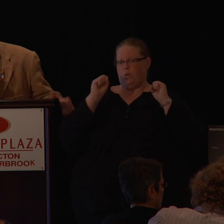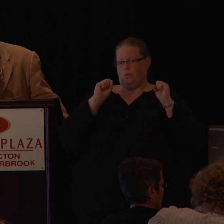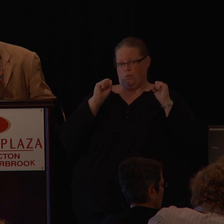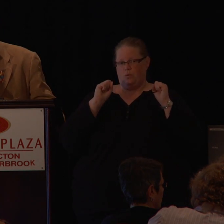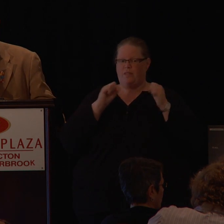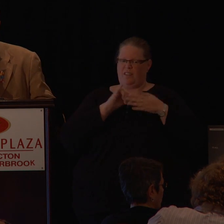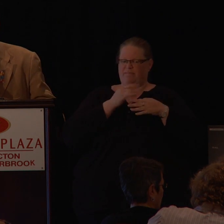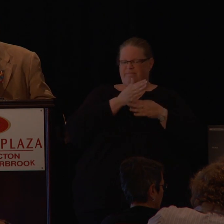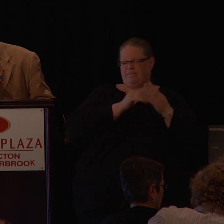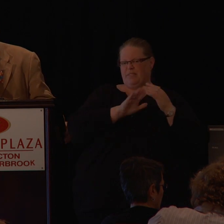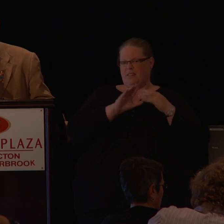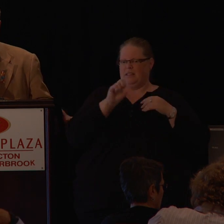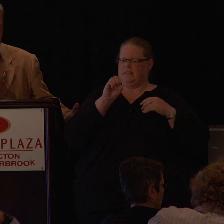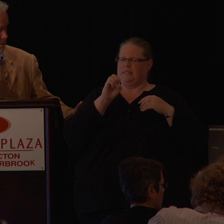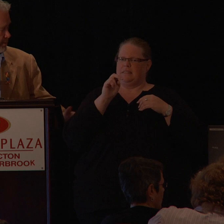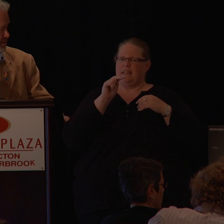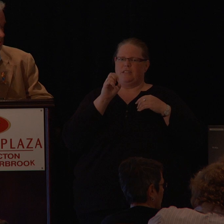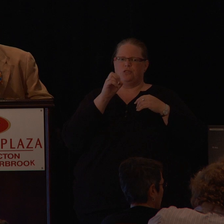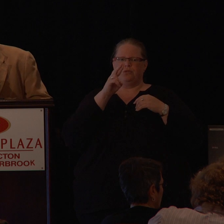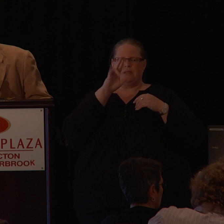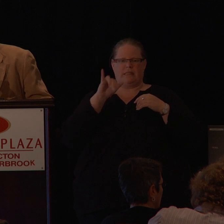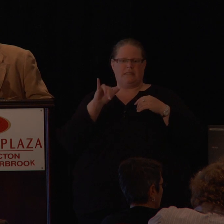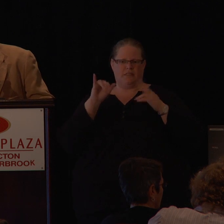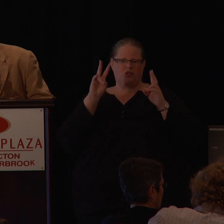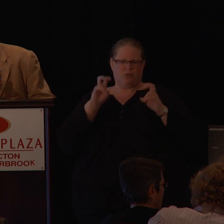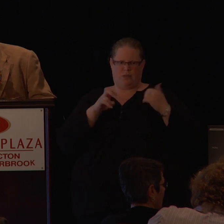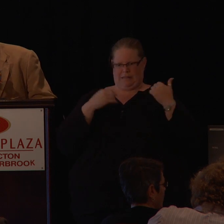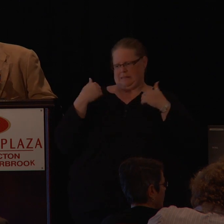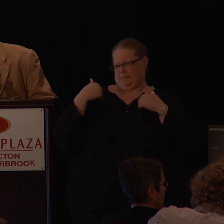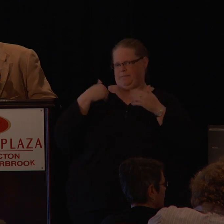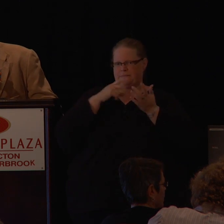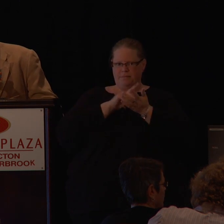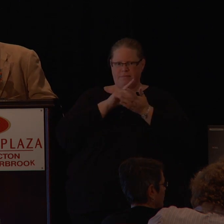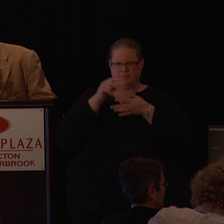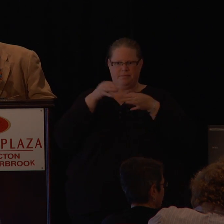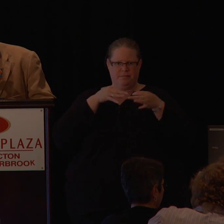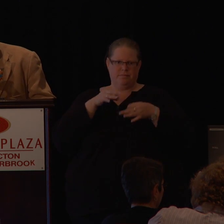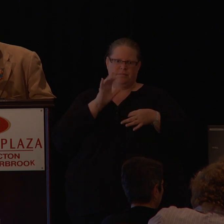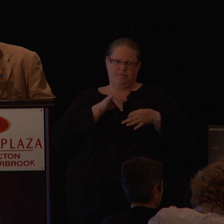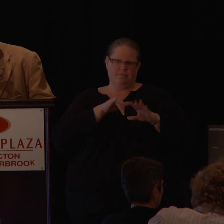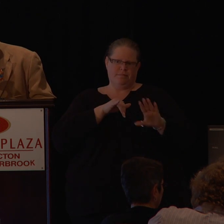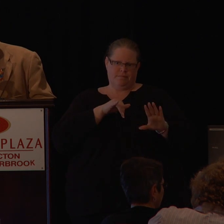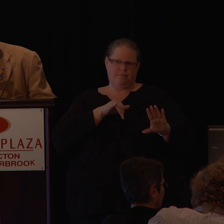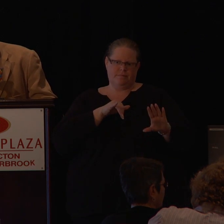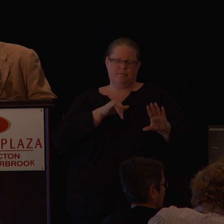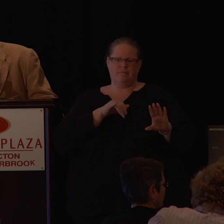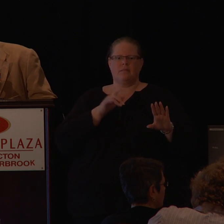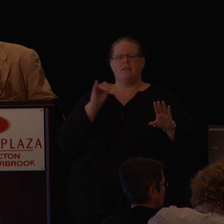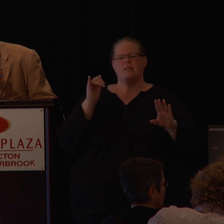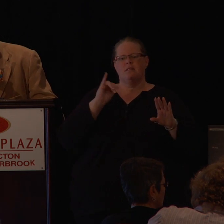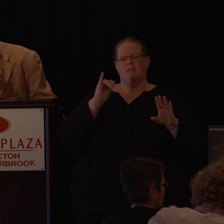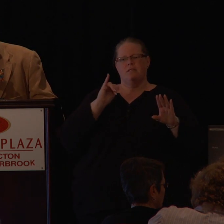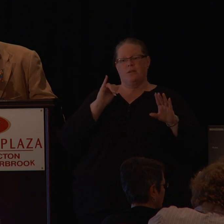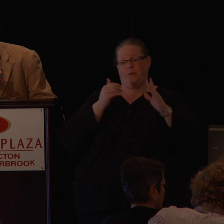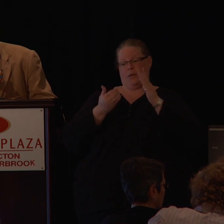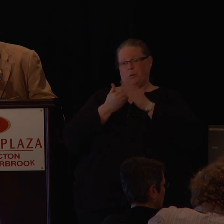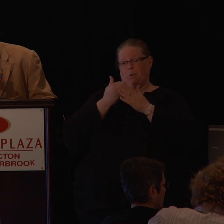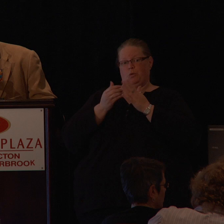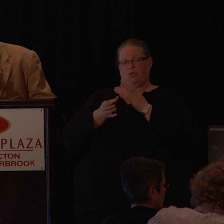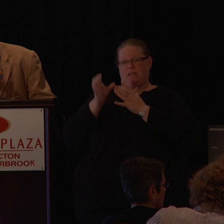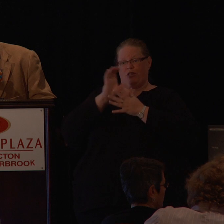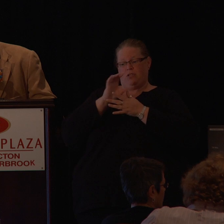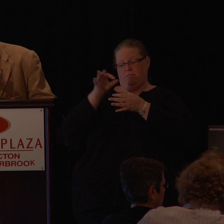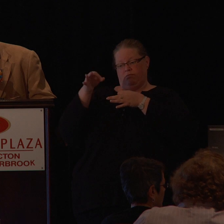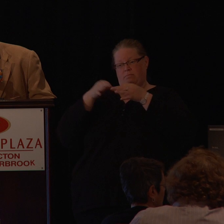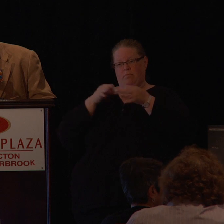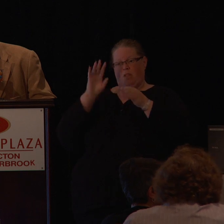sensory issues package that the previous speaker identified, and is also actually part of the new criteria